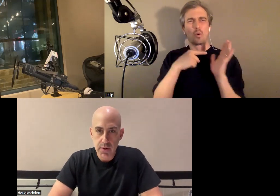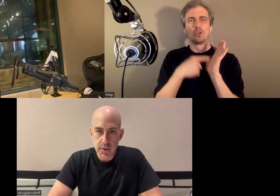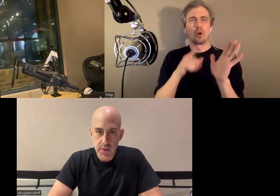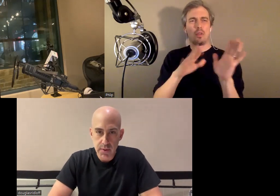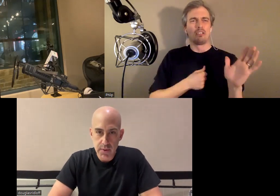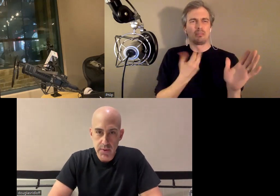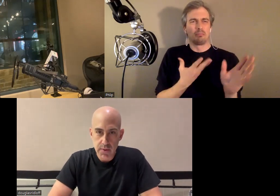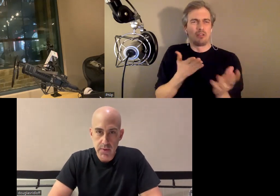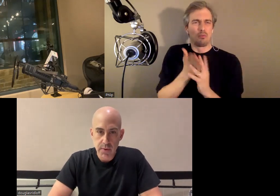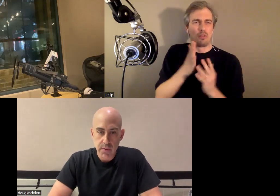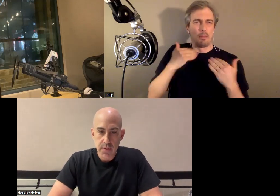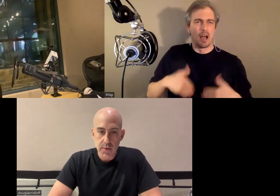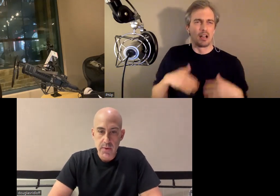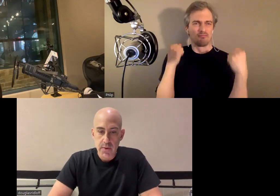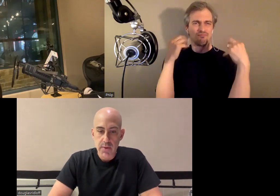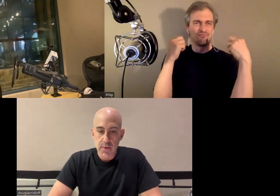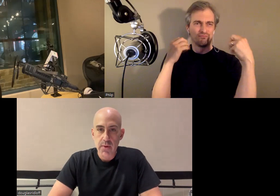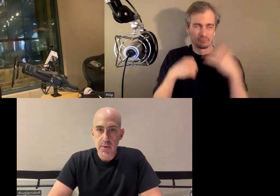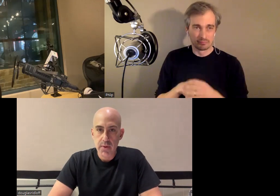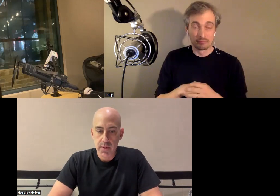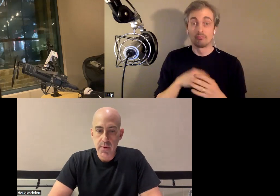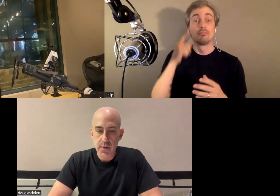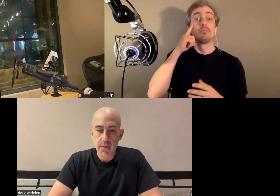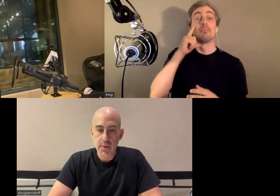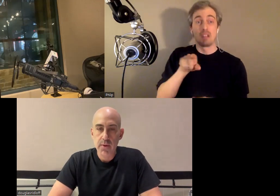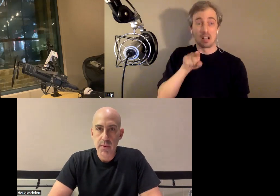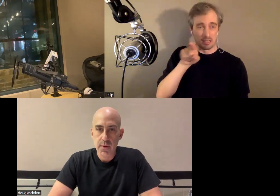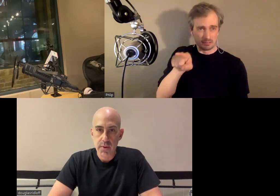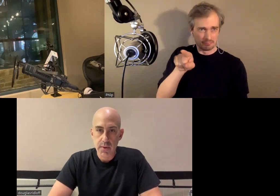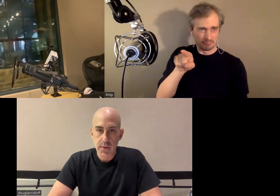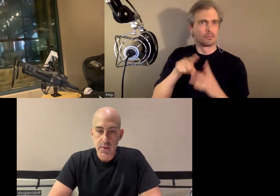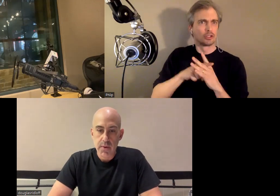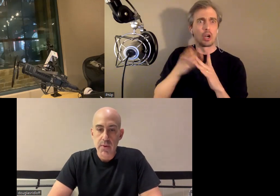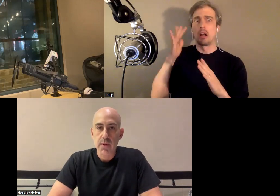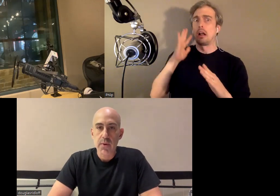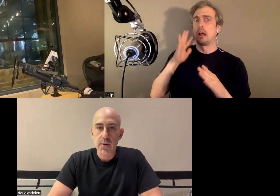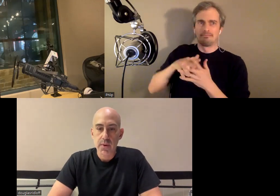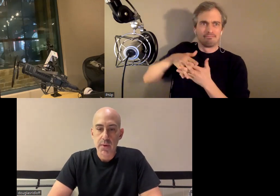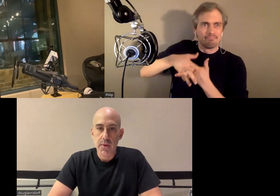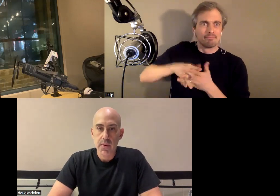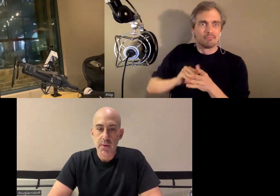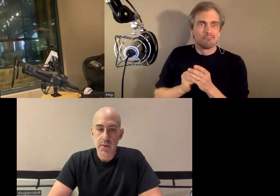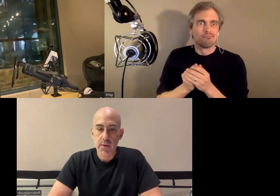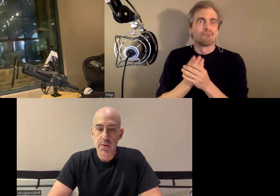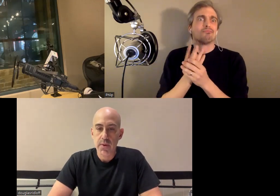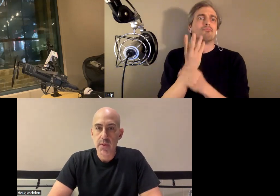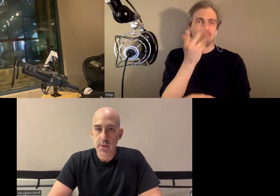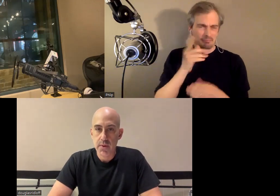works. Fast forward to today, and Douglas has become an ASL poet known around the world. He's also a